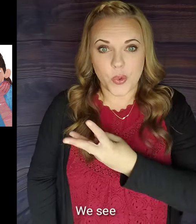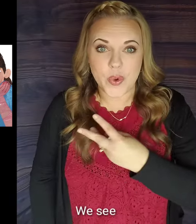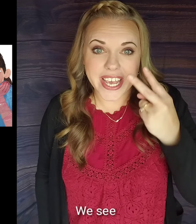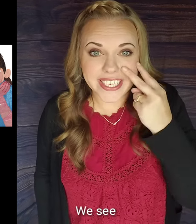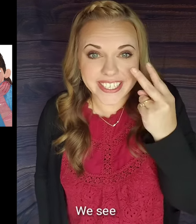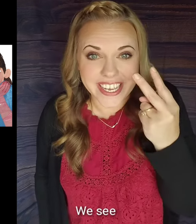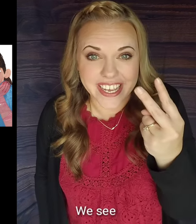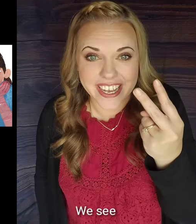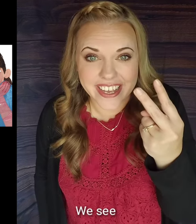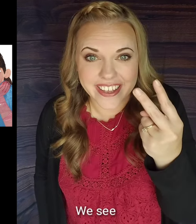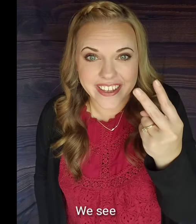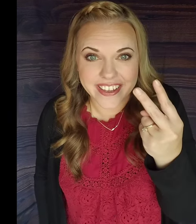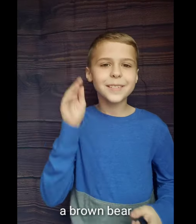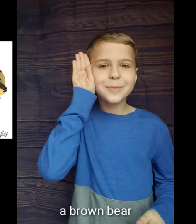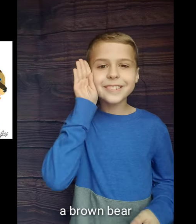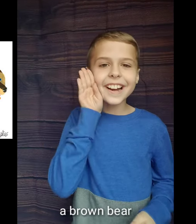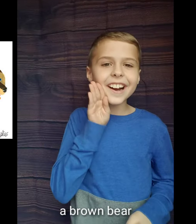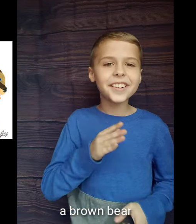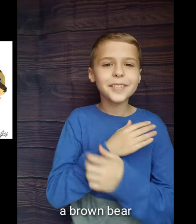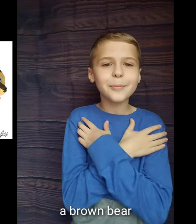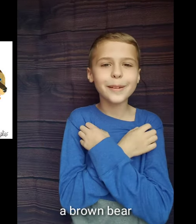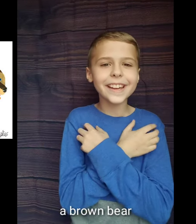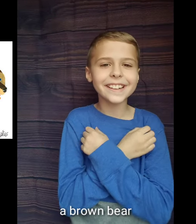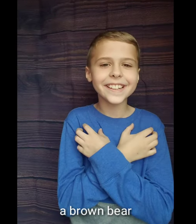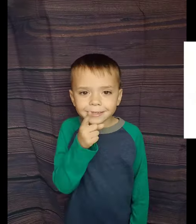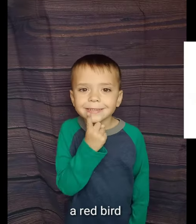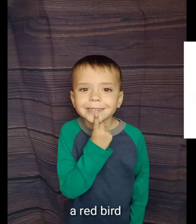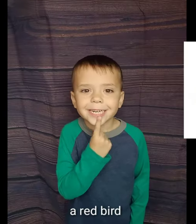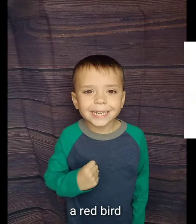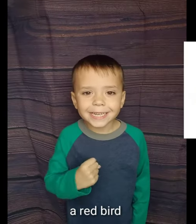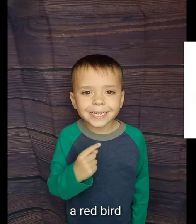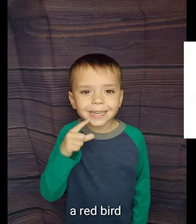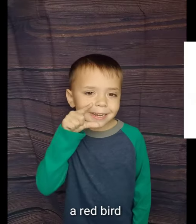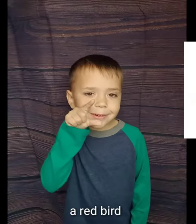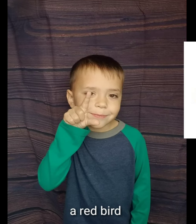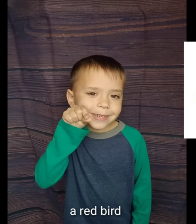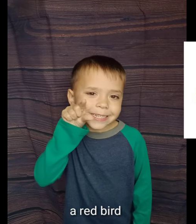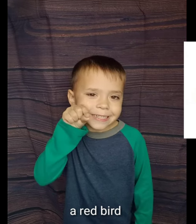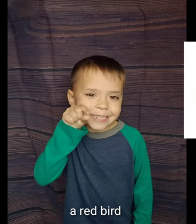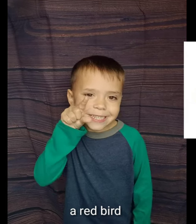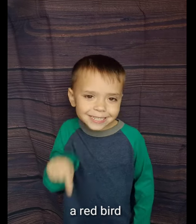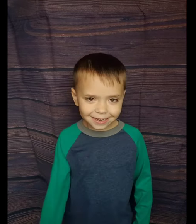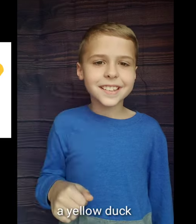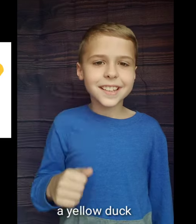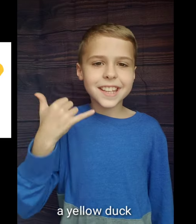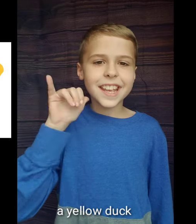We see brown bear, red bird,